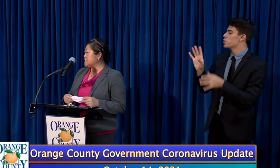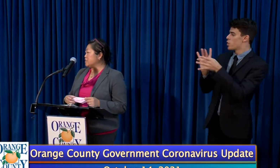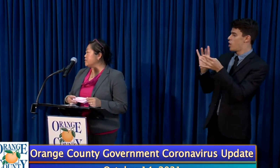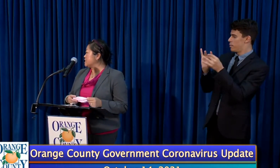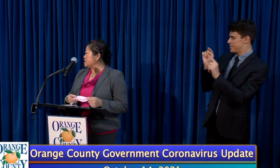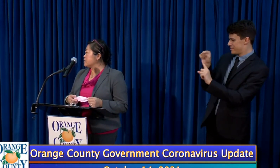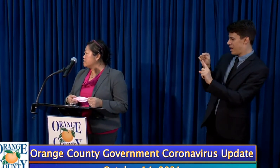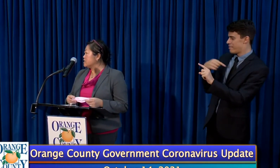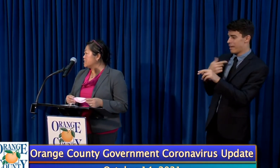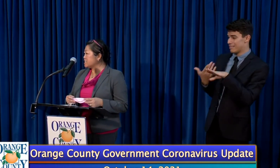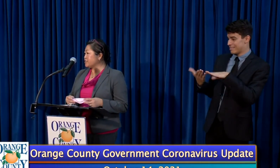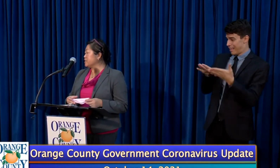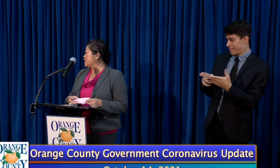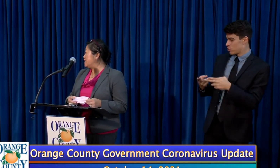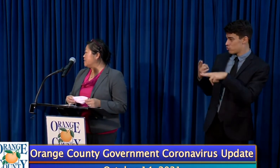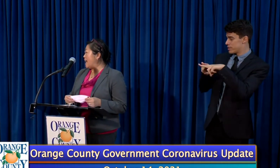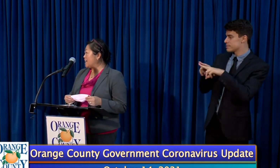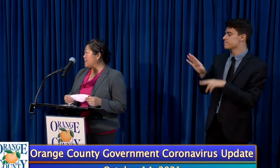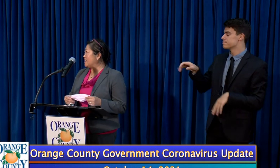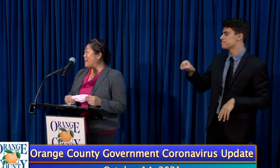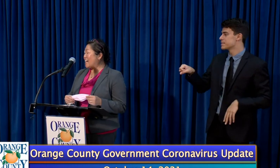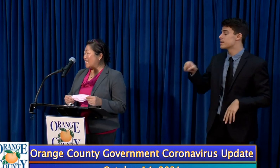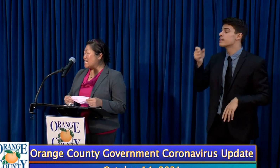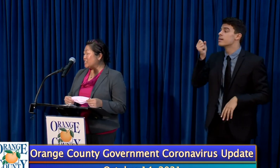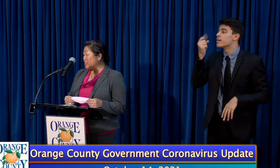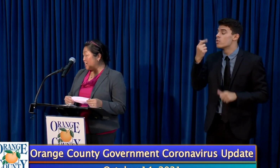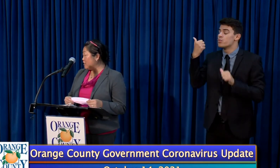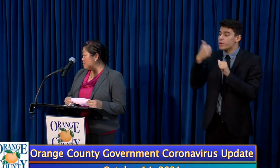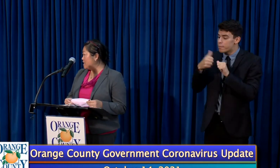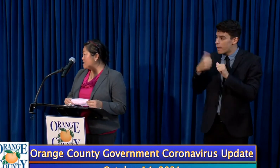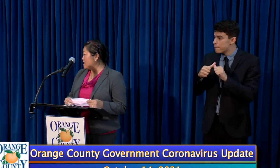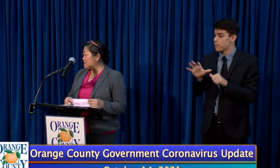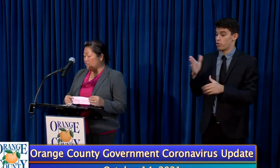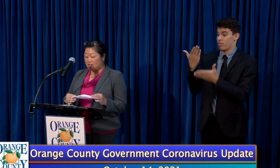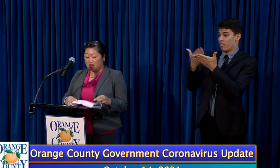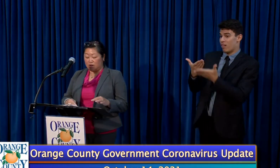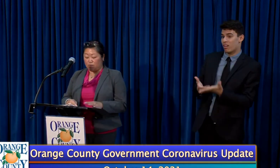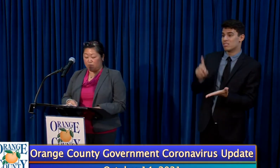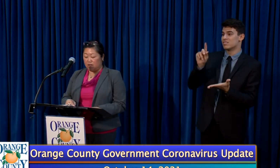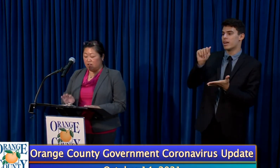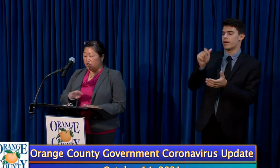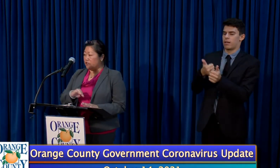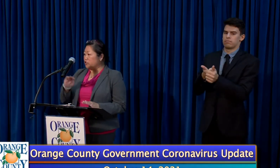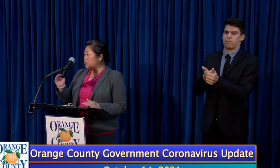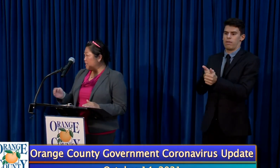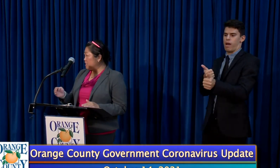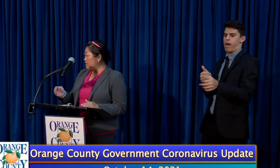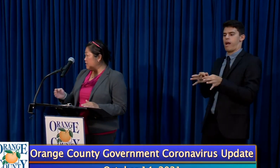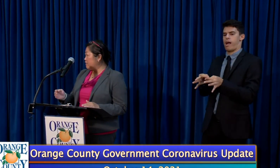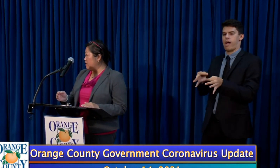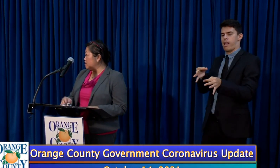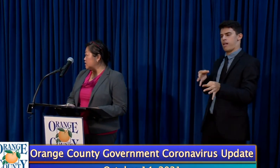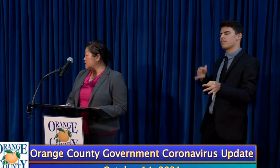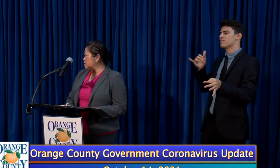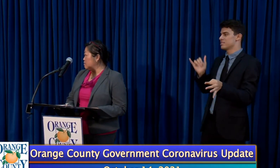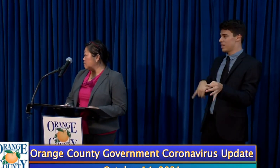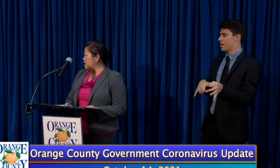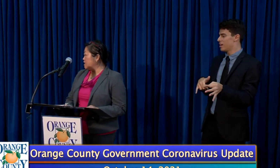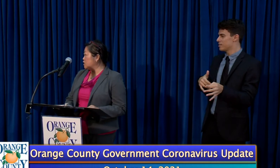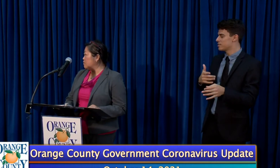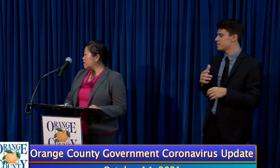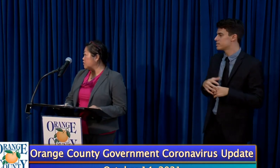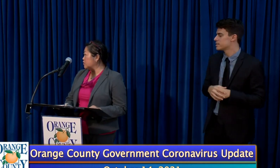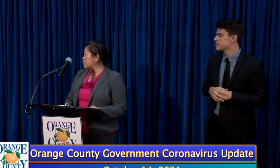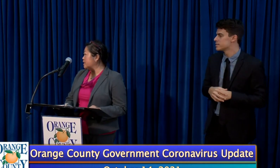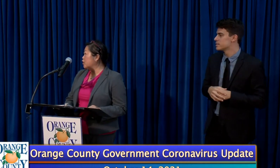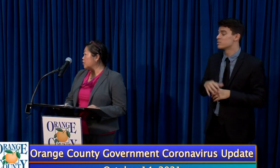deaths increasing. So the deaths are a lagging indicator, meaning that the trends of it follows at least